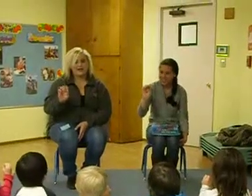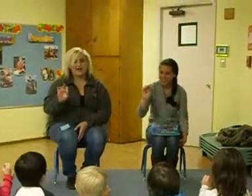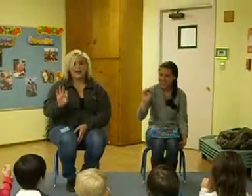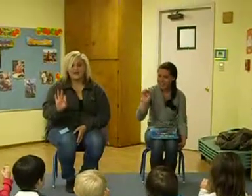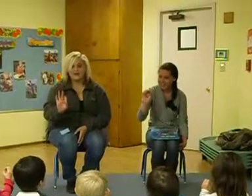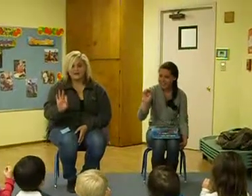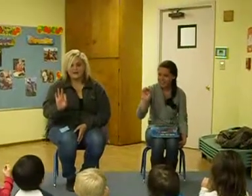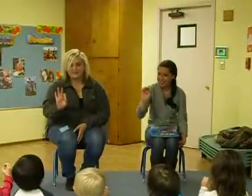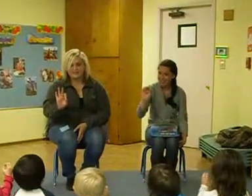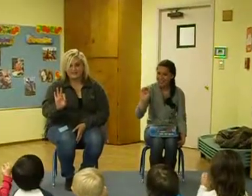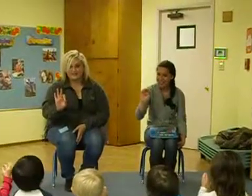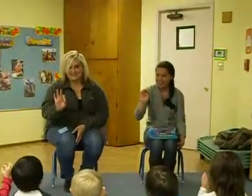F.